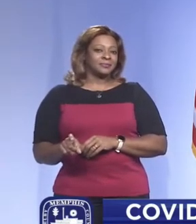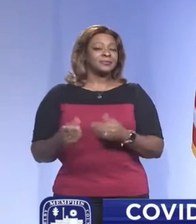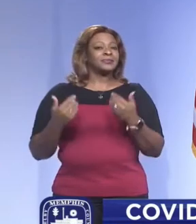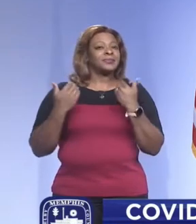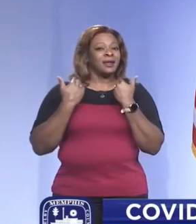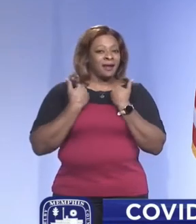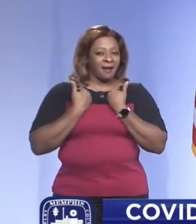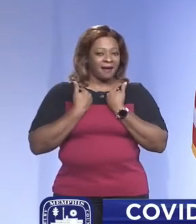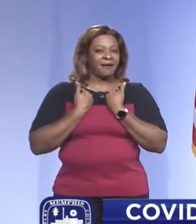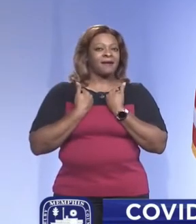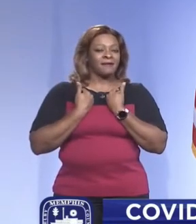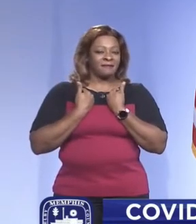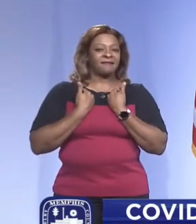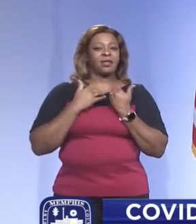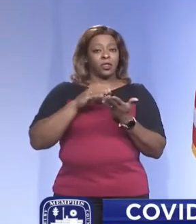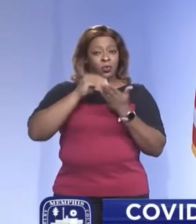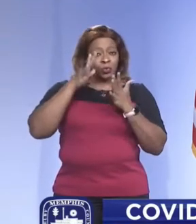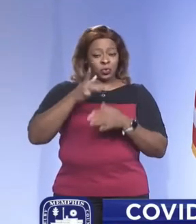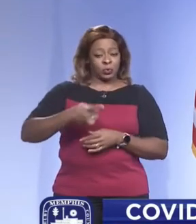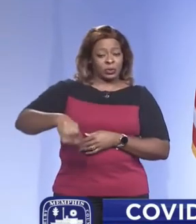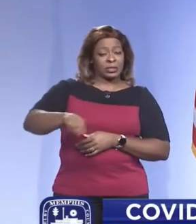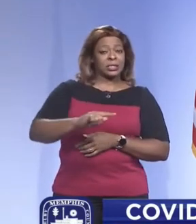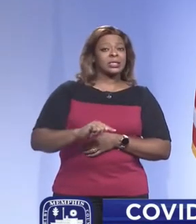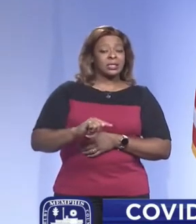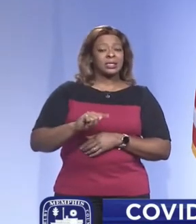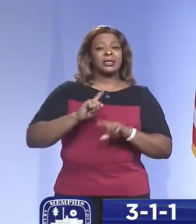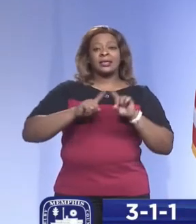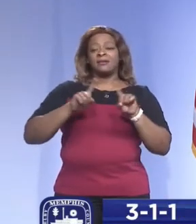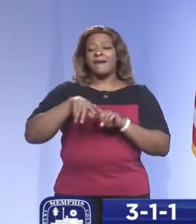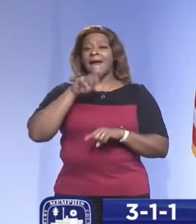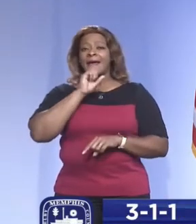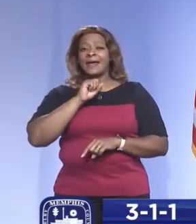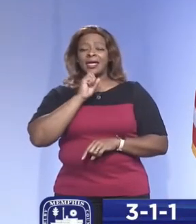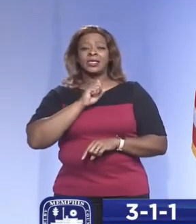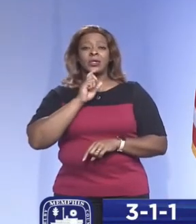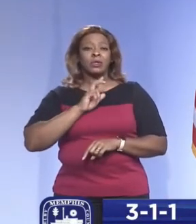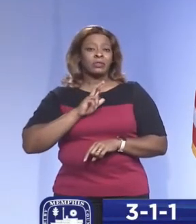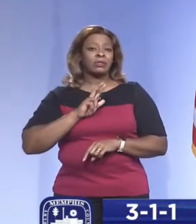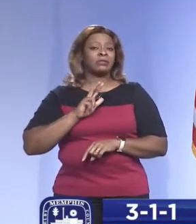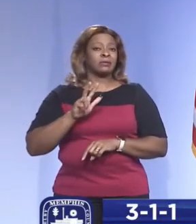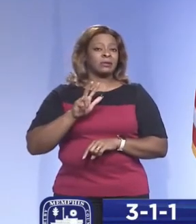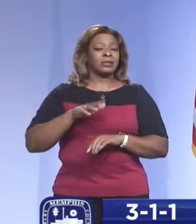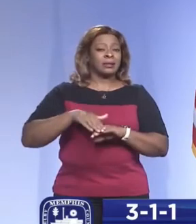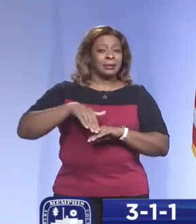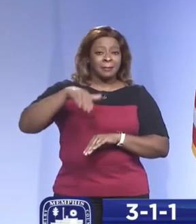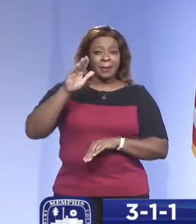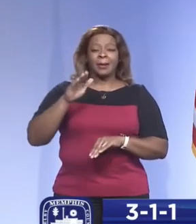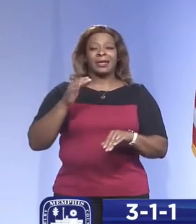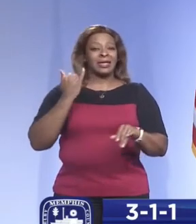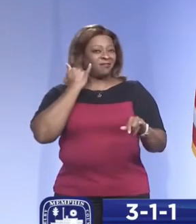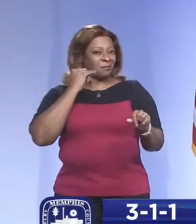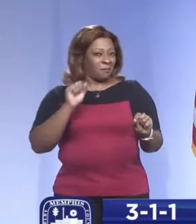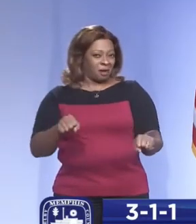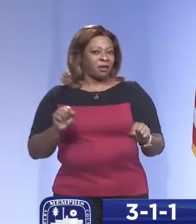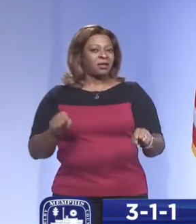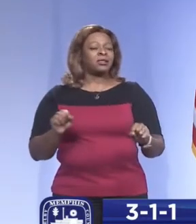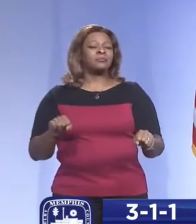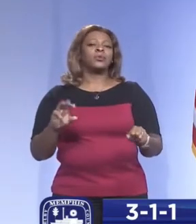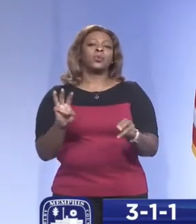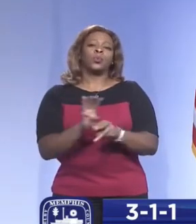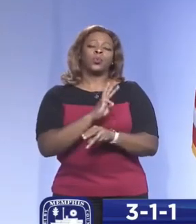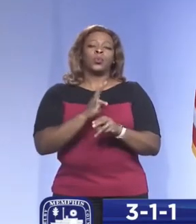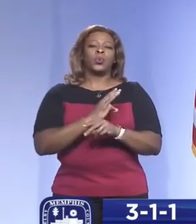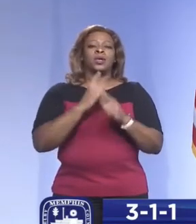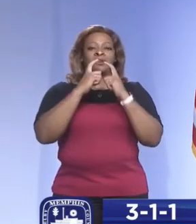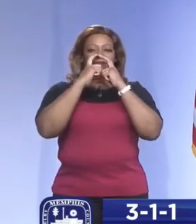have students of all ages as possible to wear